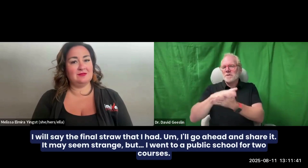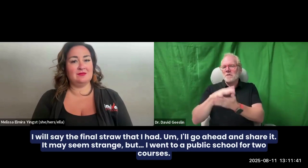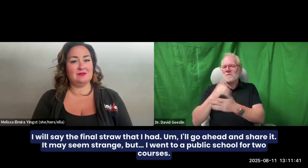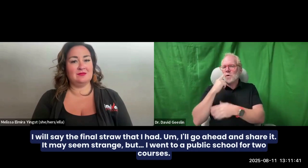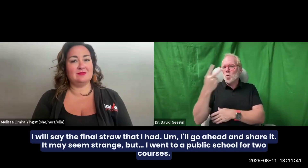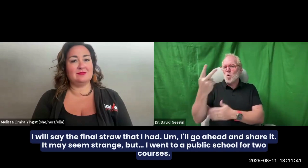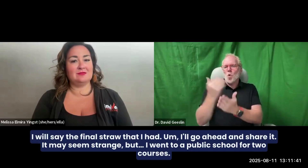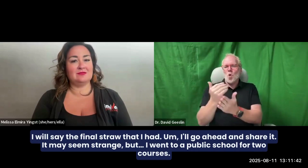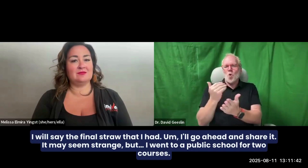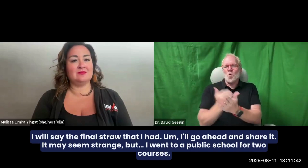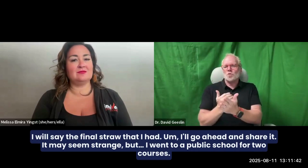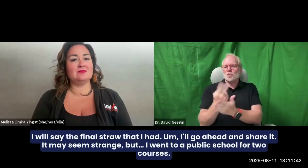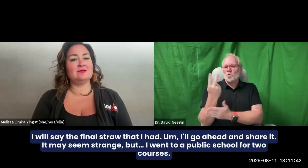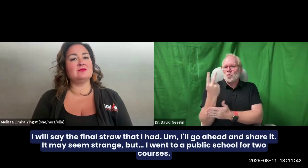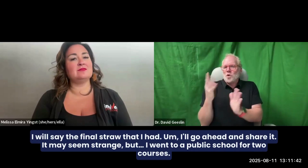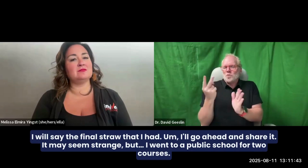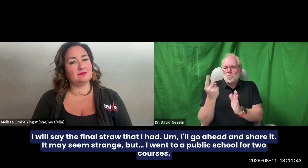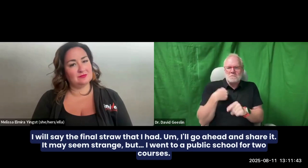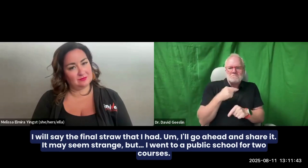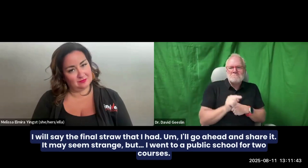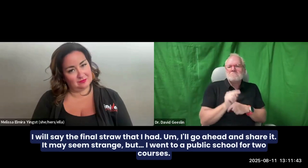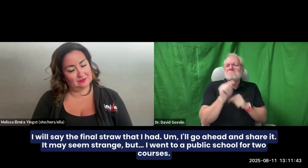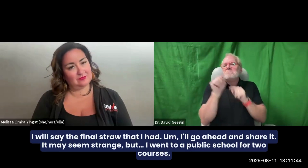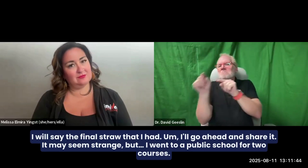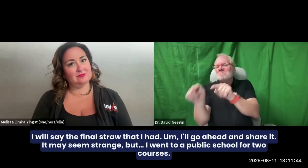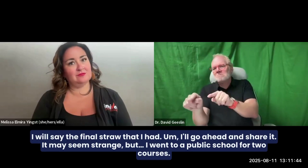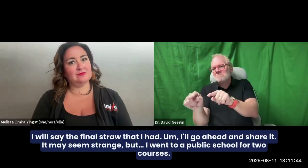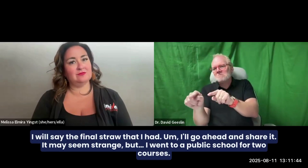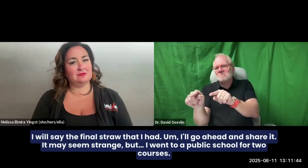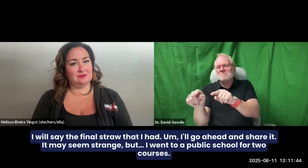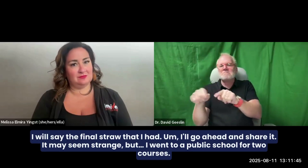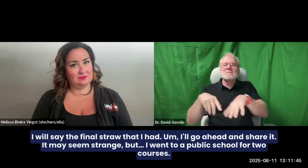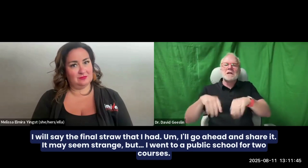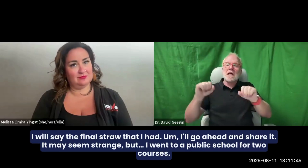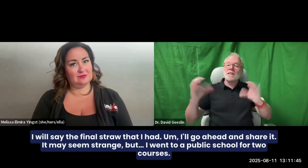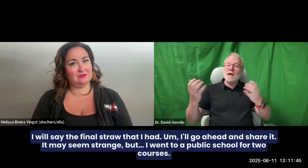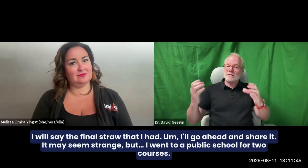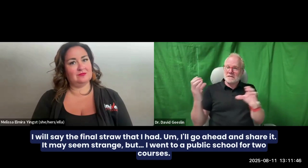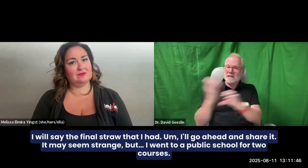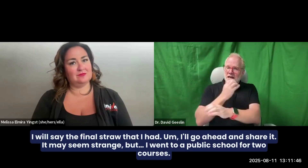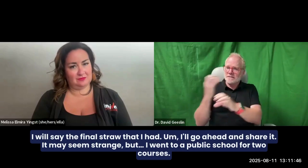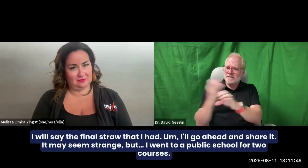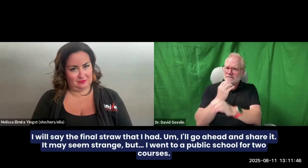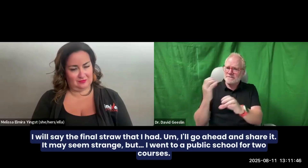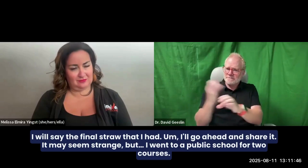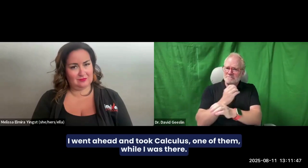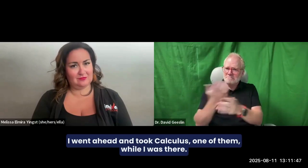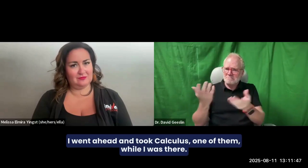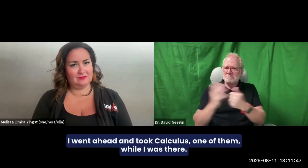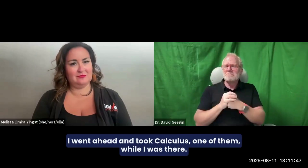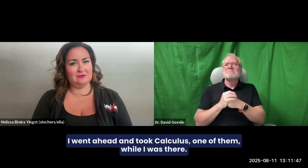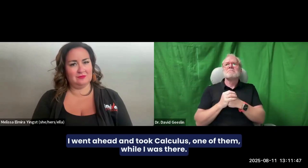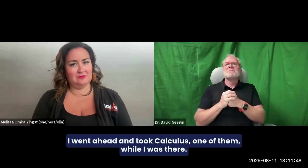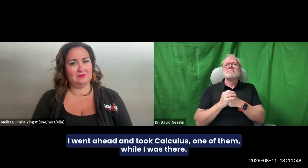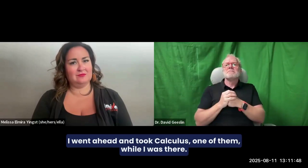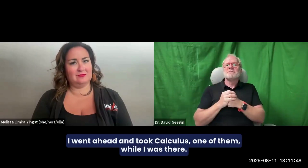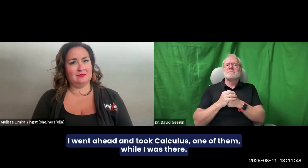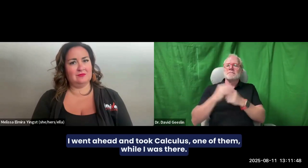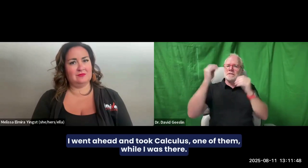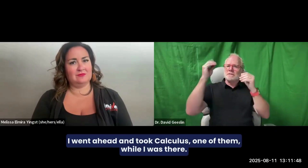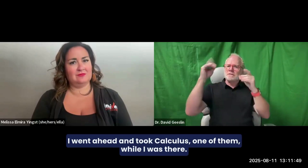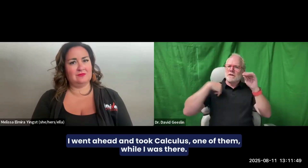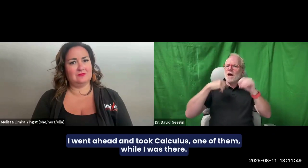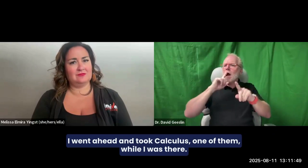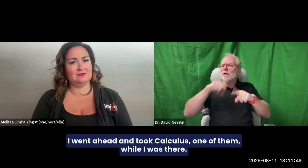I'll go ahead and share it. It may seem strange, but I went to a public school for 2 courses. I went ahead and